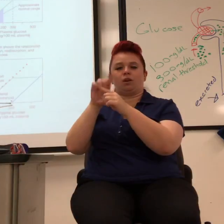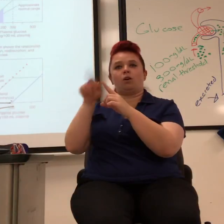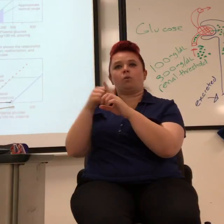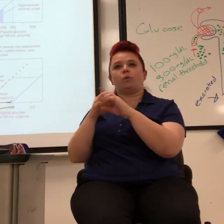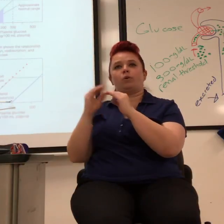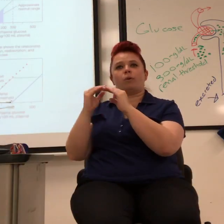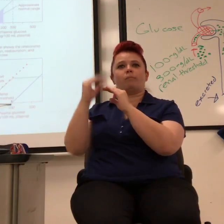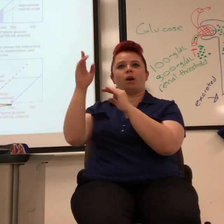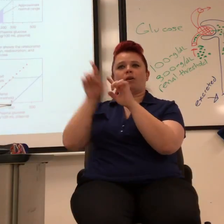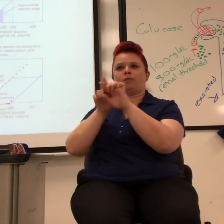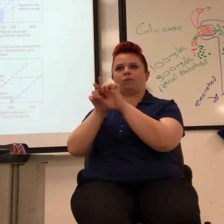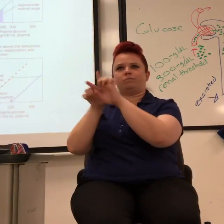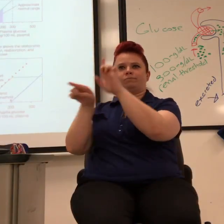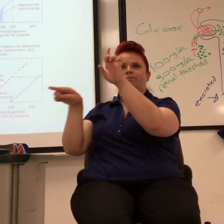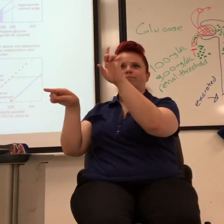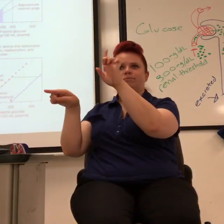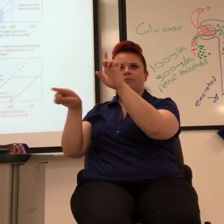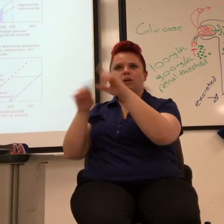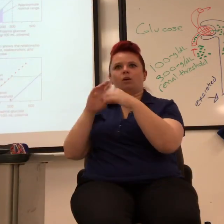at which you are at threshold.